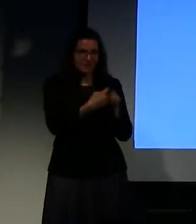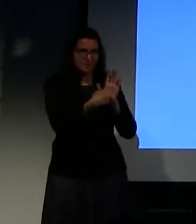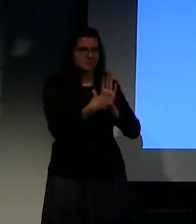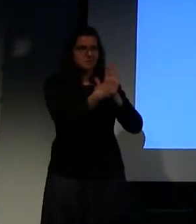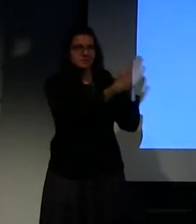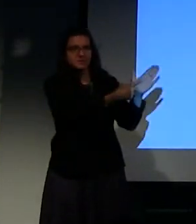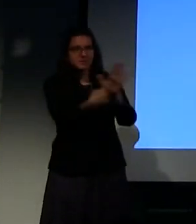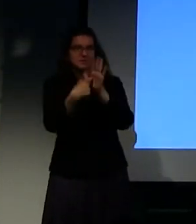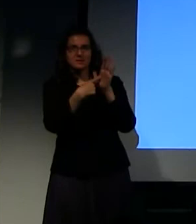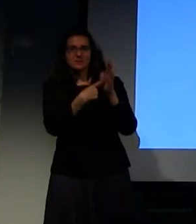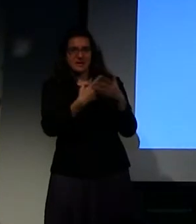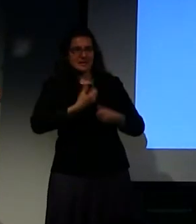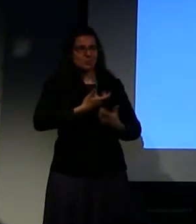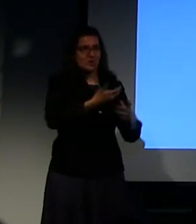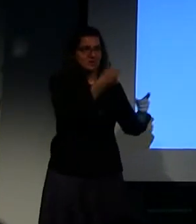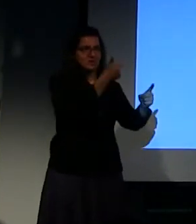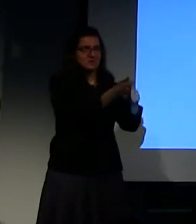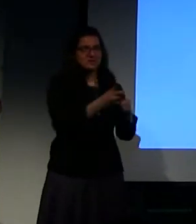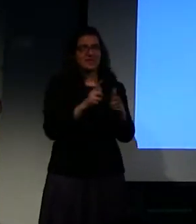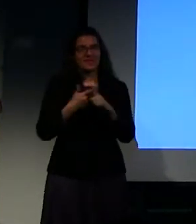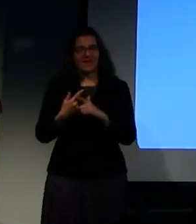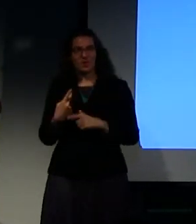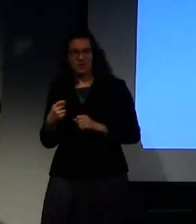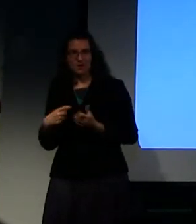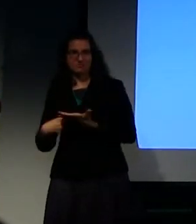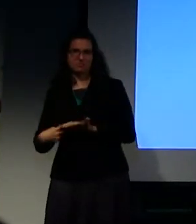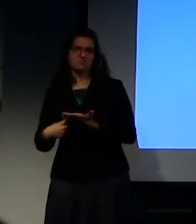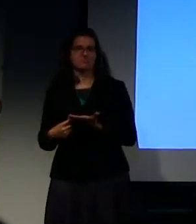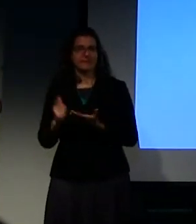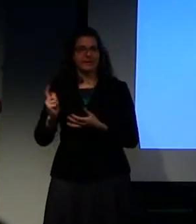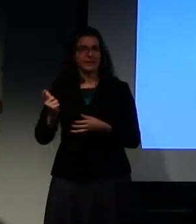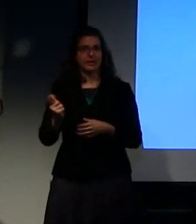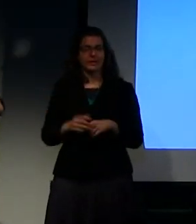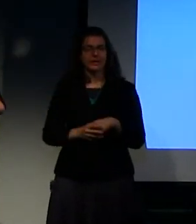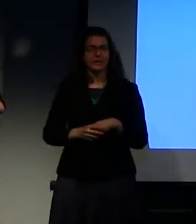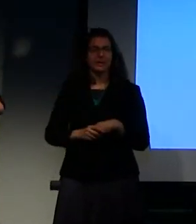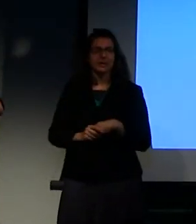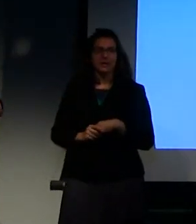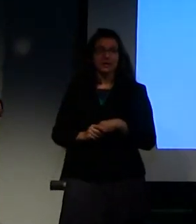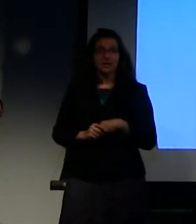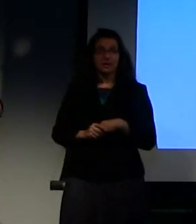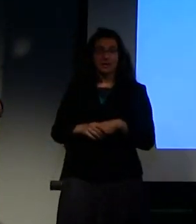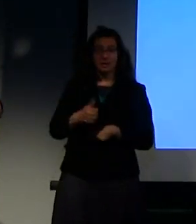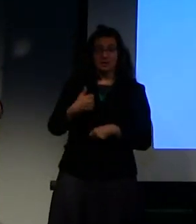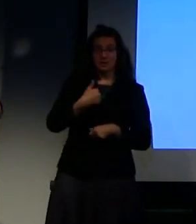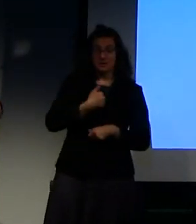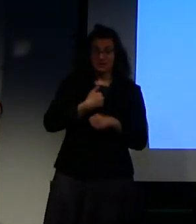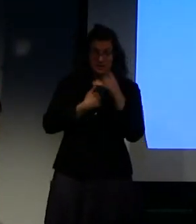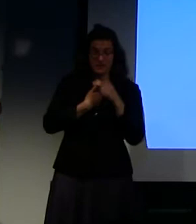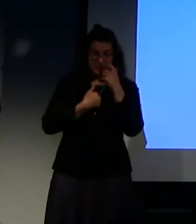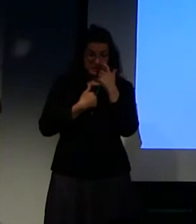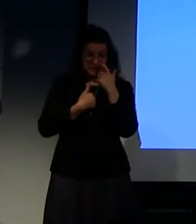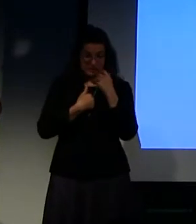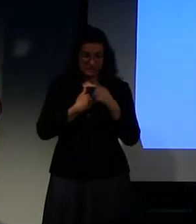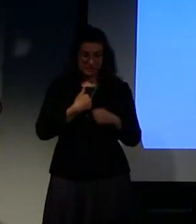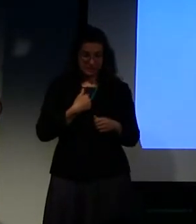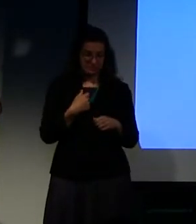talk about later on. I've come for myself to say, I'm going to put it up